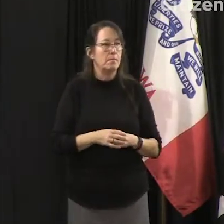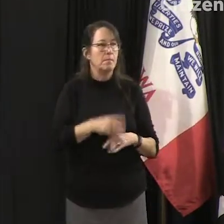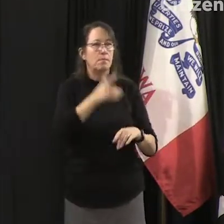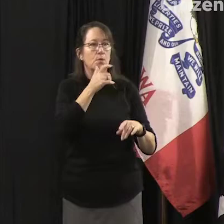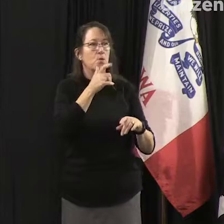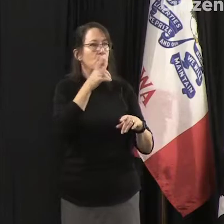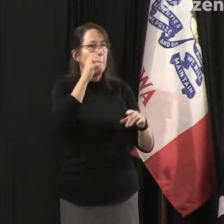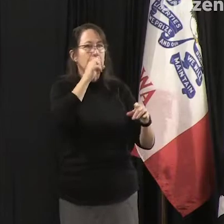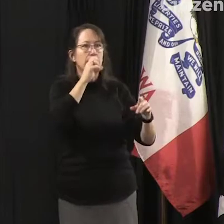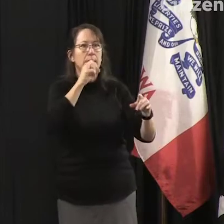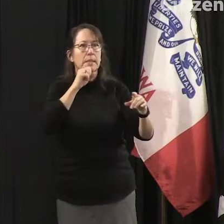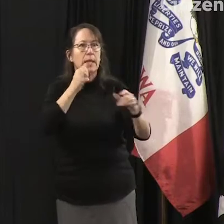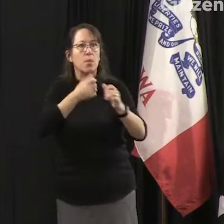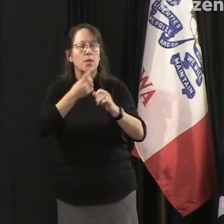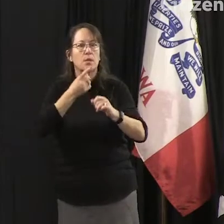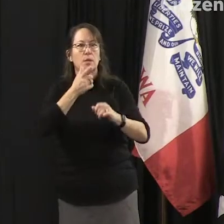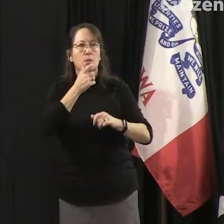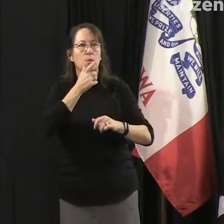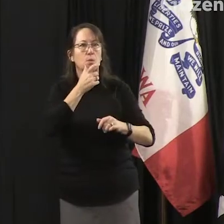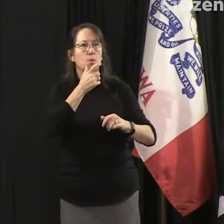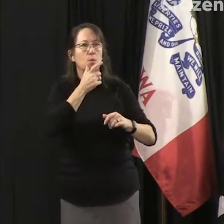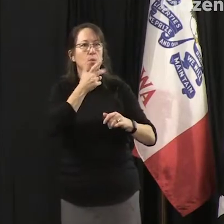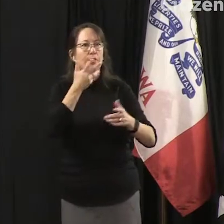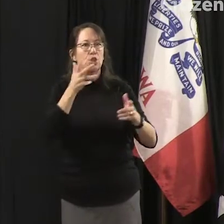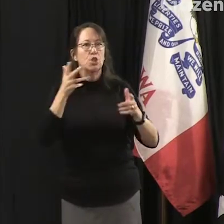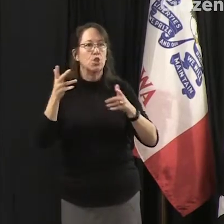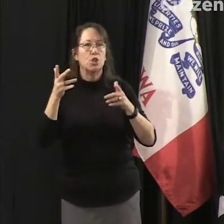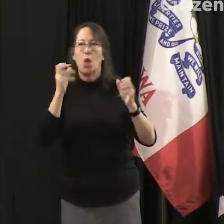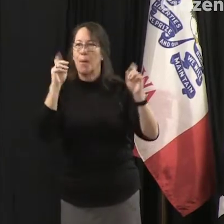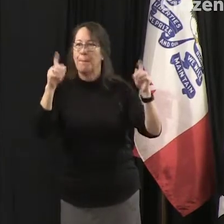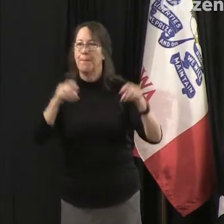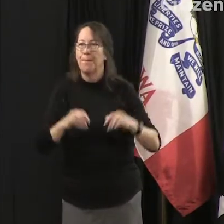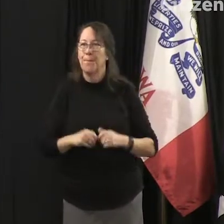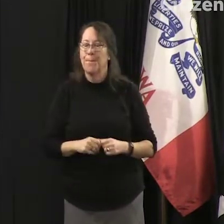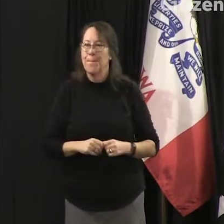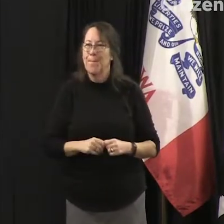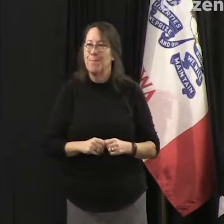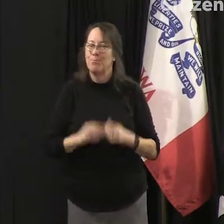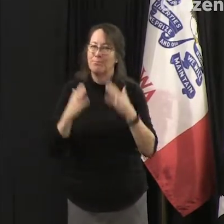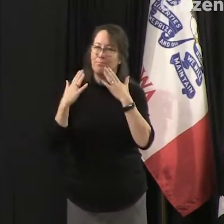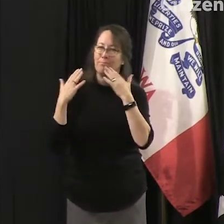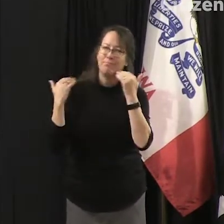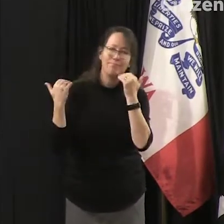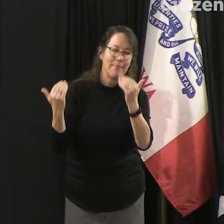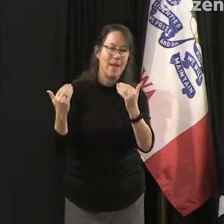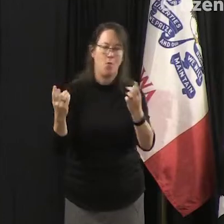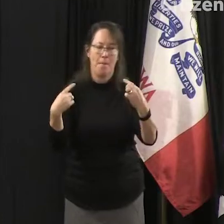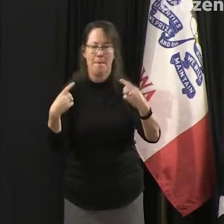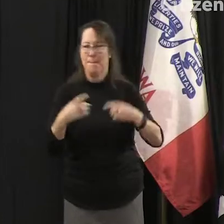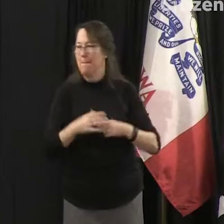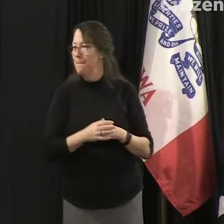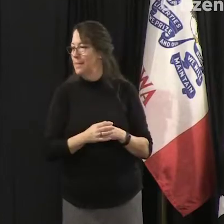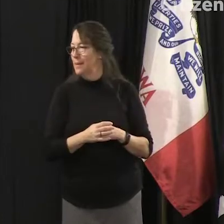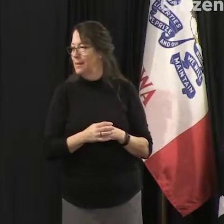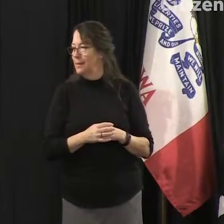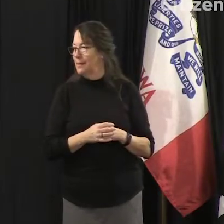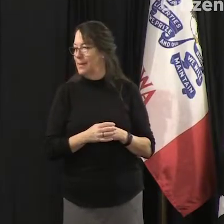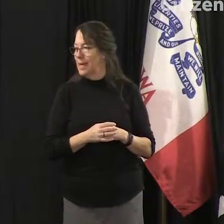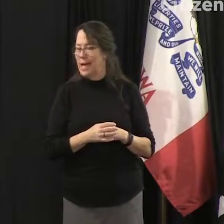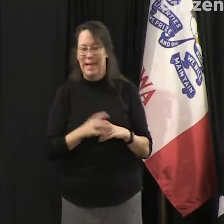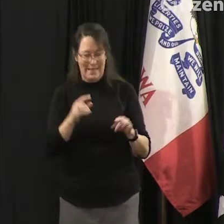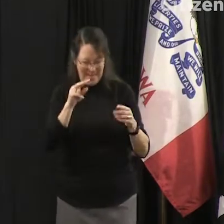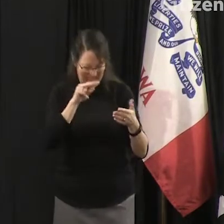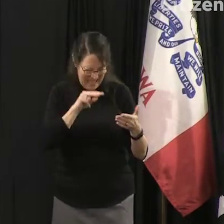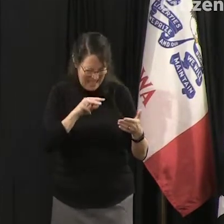Who else didn't I see? That's it? Okay. Well, thank you all for being here. And I just have to